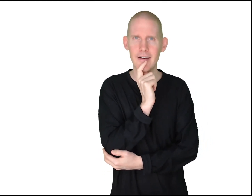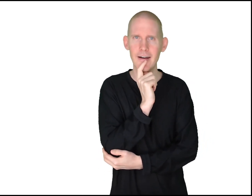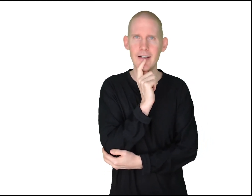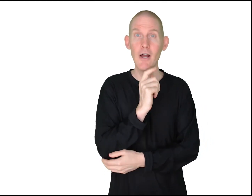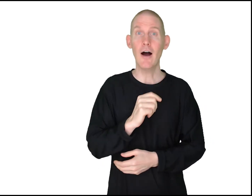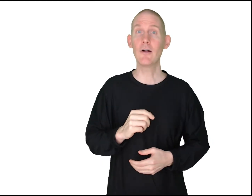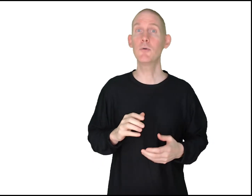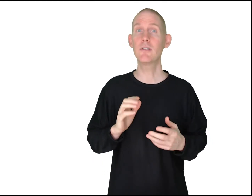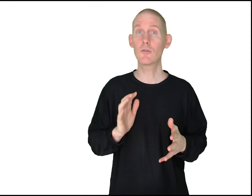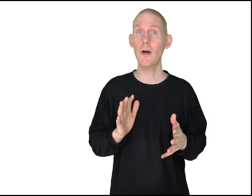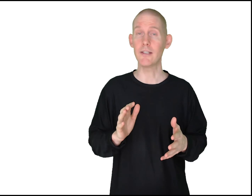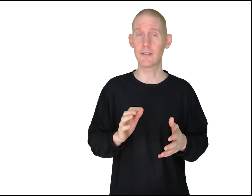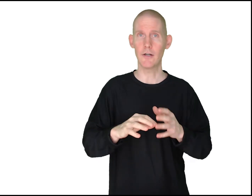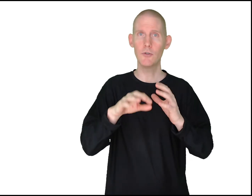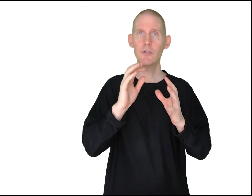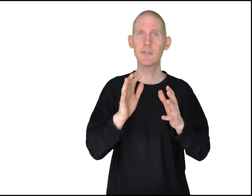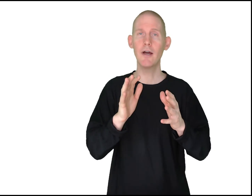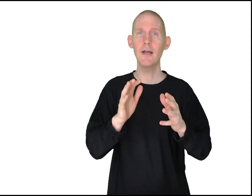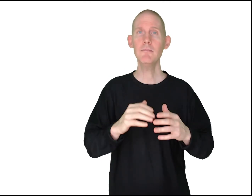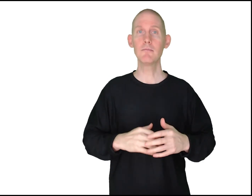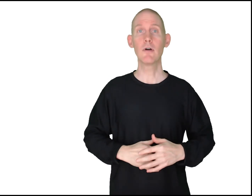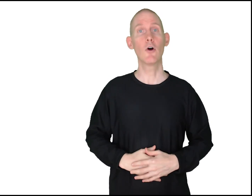right, I'll do it twice. I'll do the sign, go